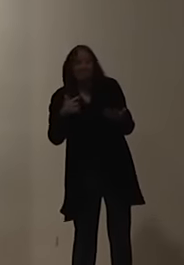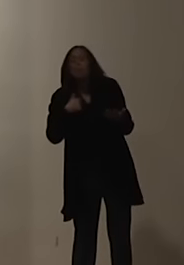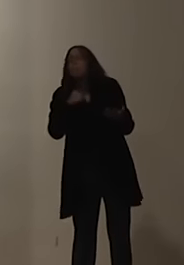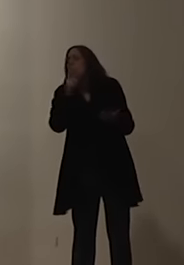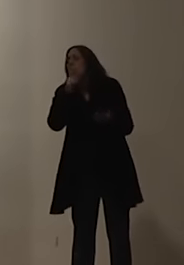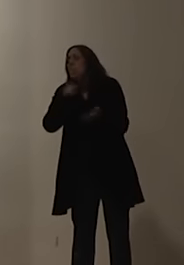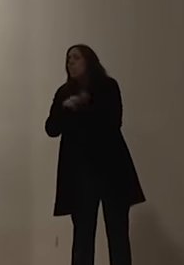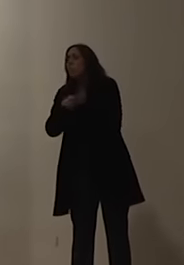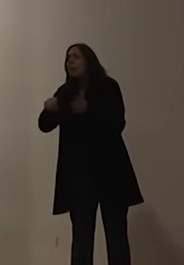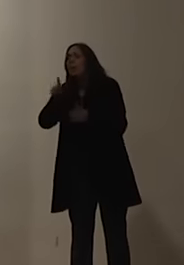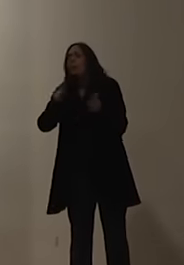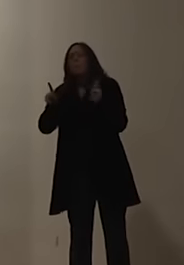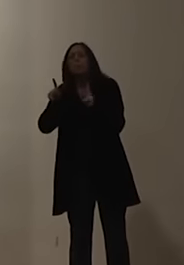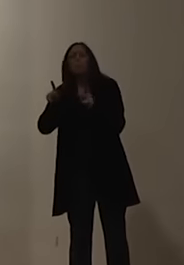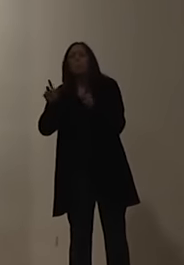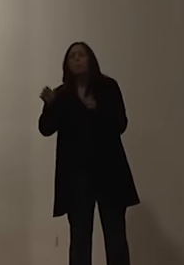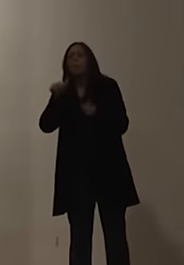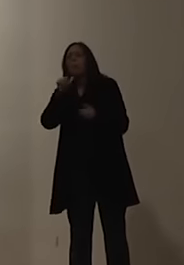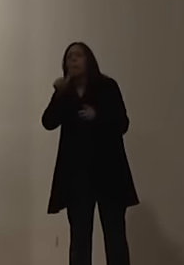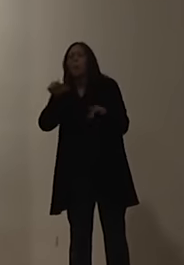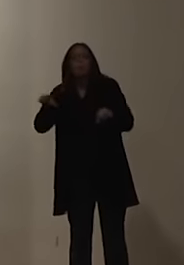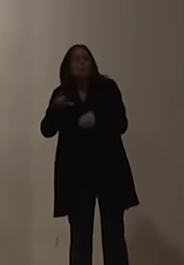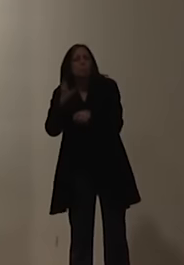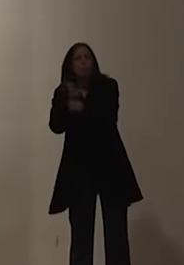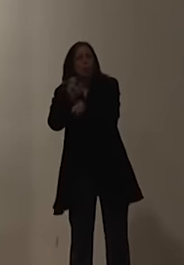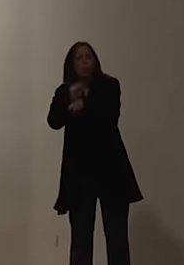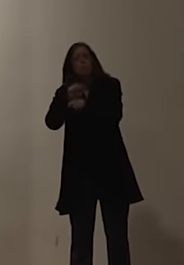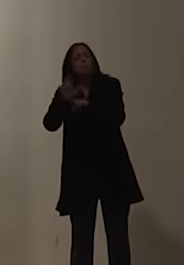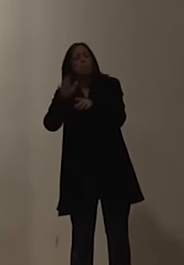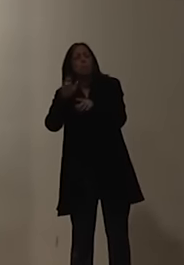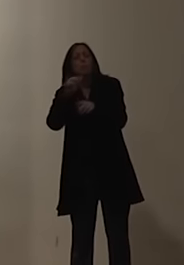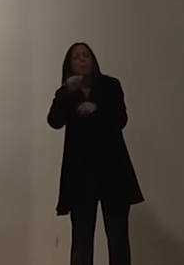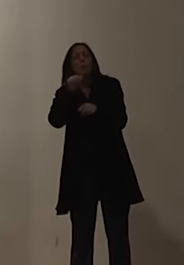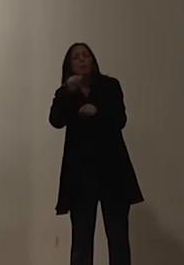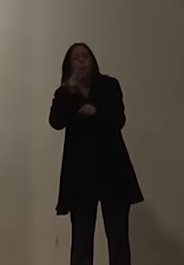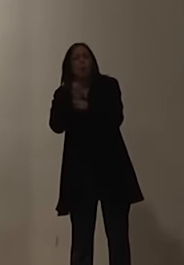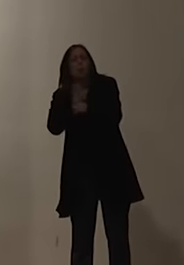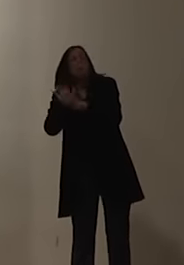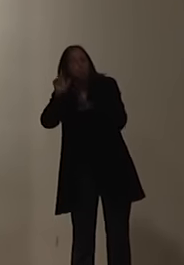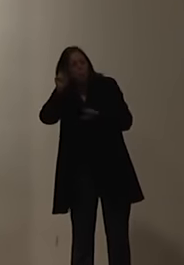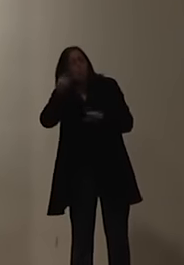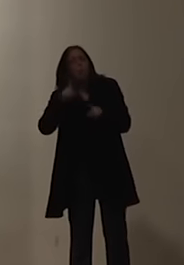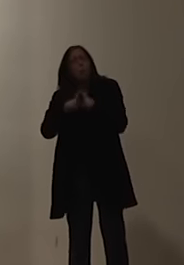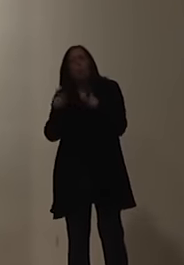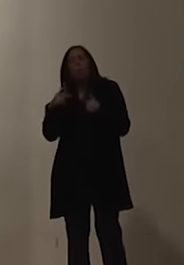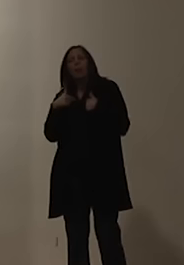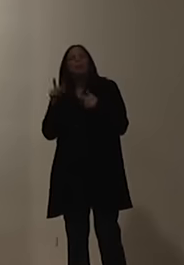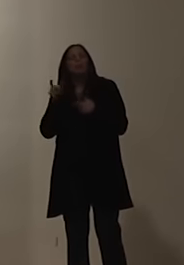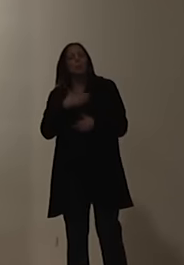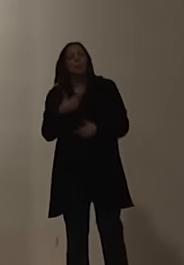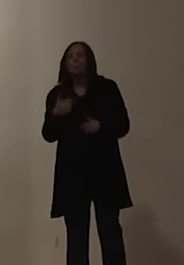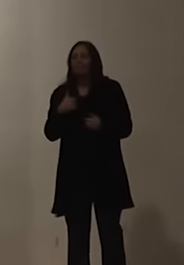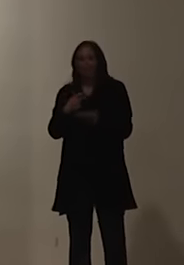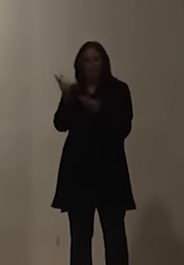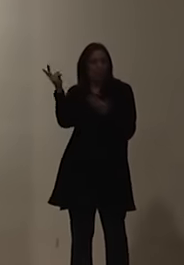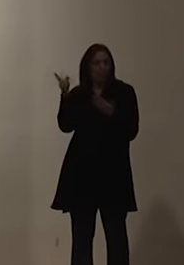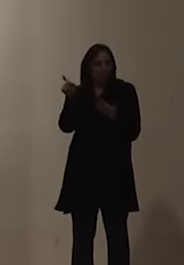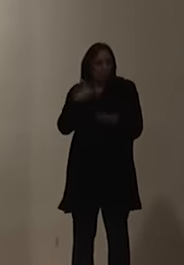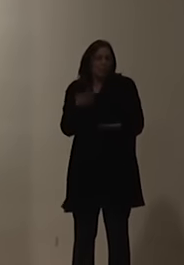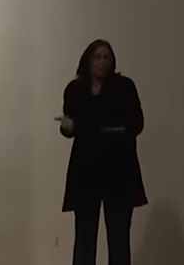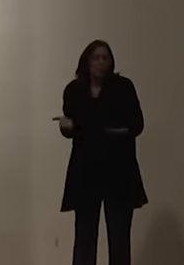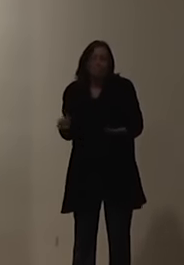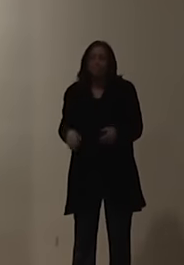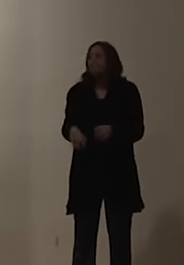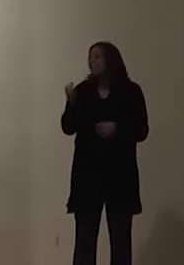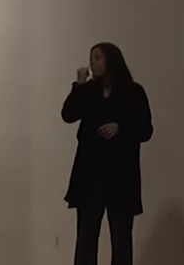spread, which is what happened. And it will happen again as long as there's no health system. So when you hear some of your friends, undergraduates who are